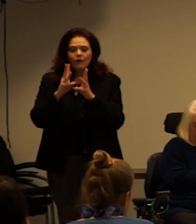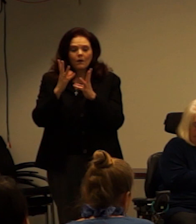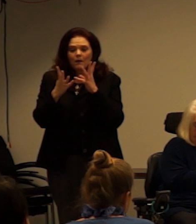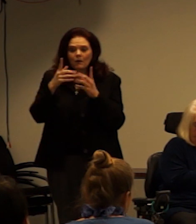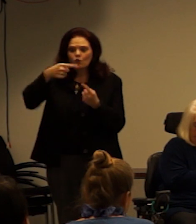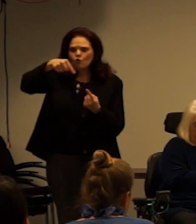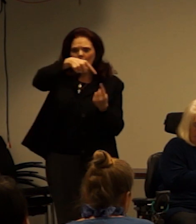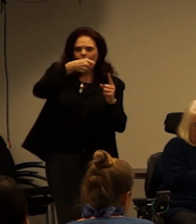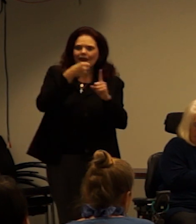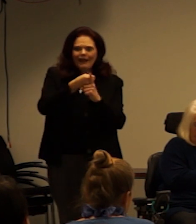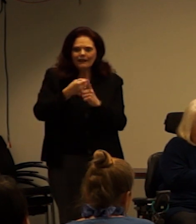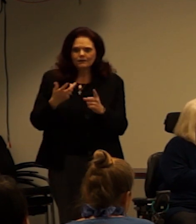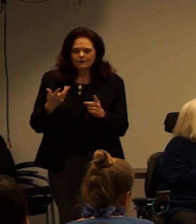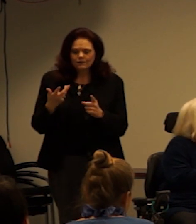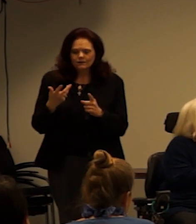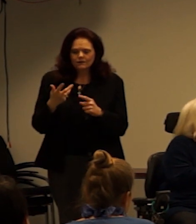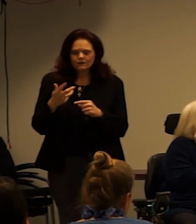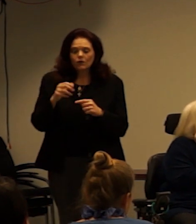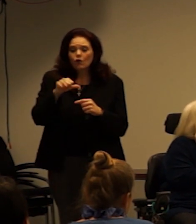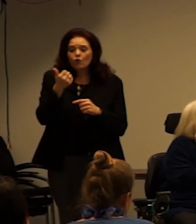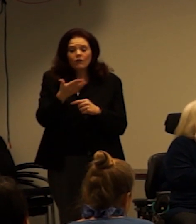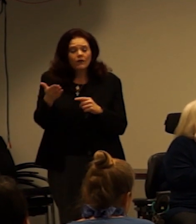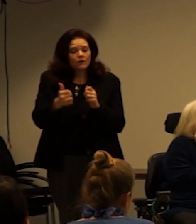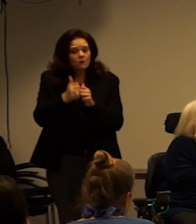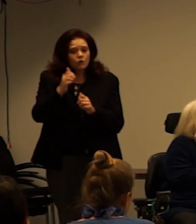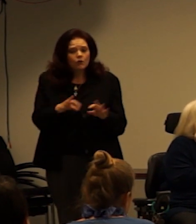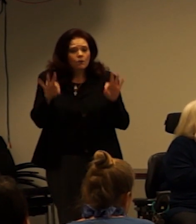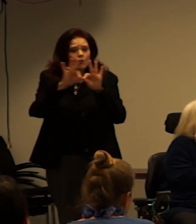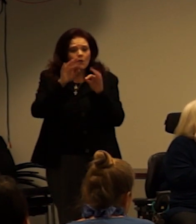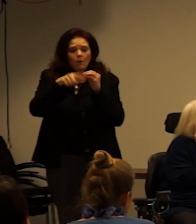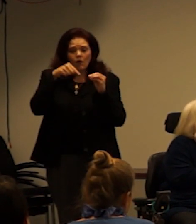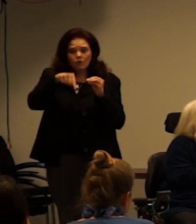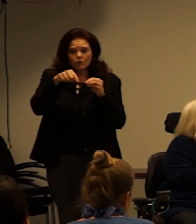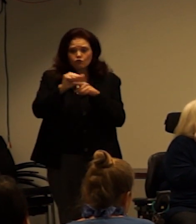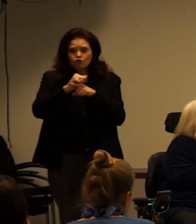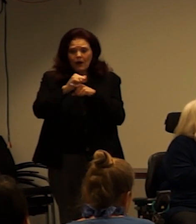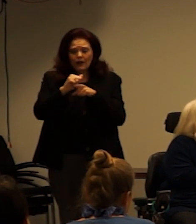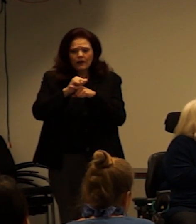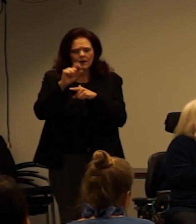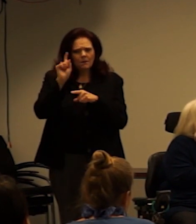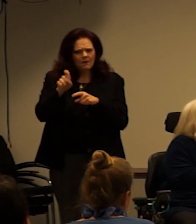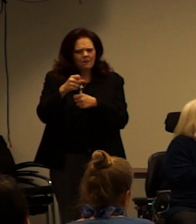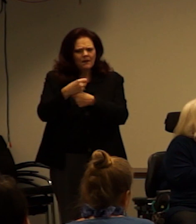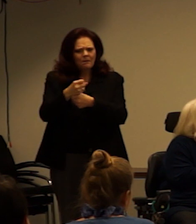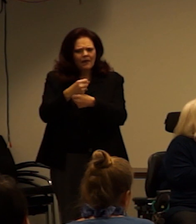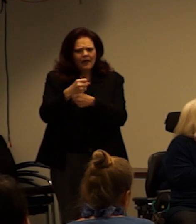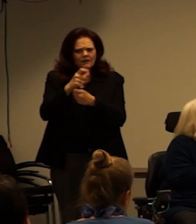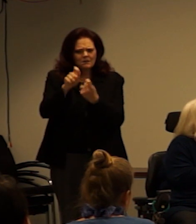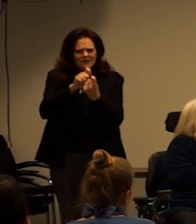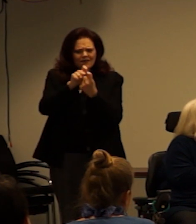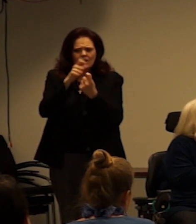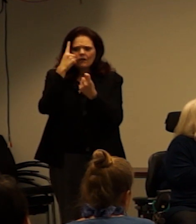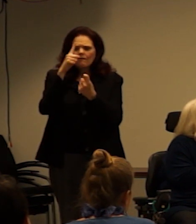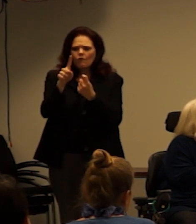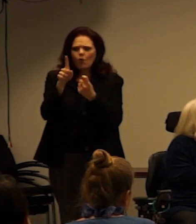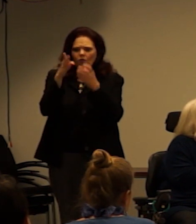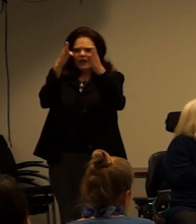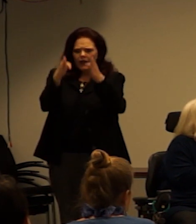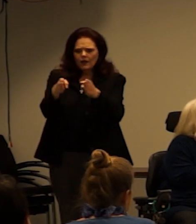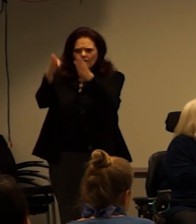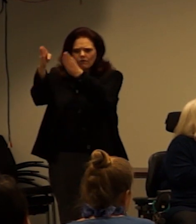okay? The other thing too that's most important about this training is that it's got to be made specifically for the individual